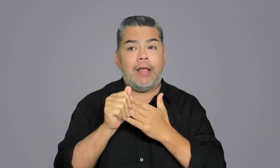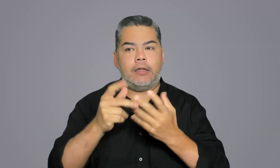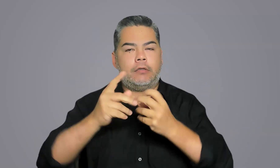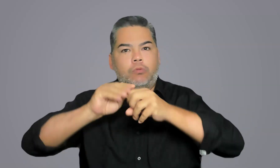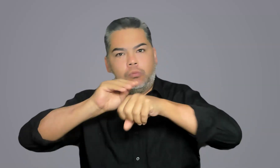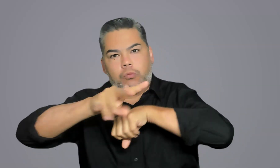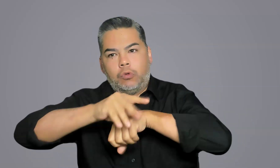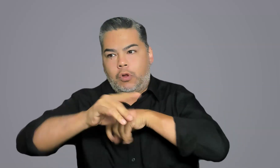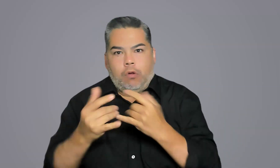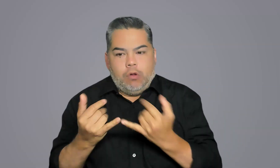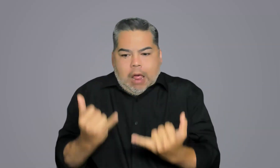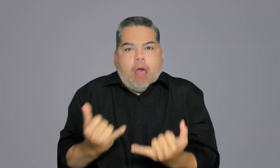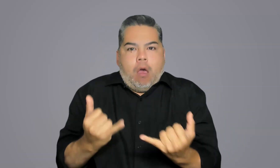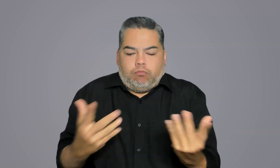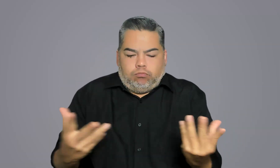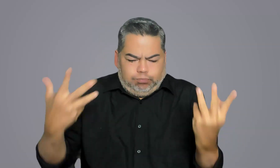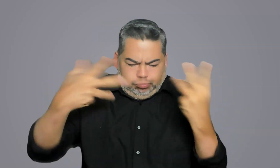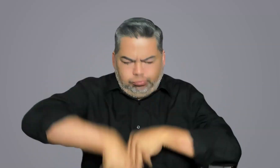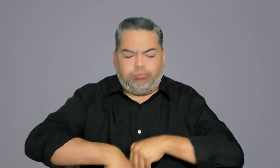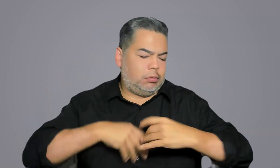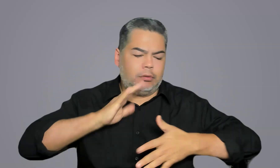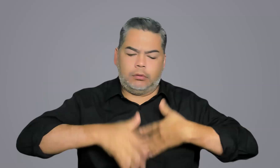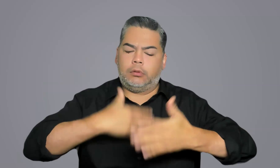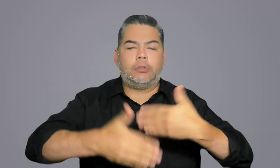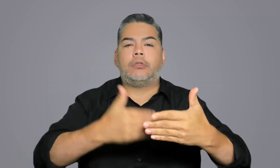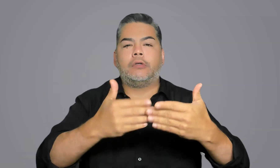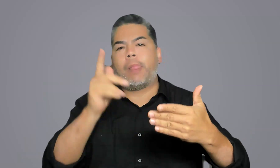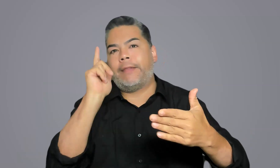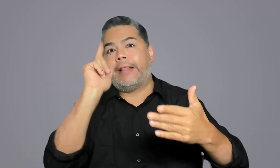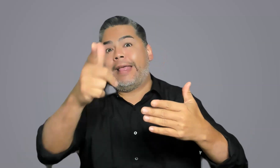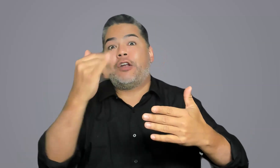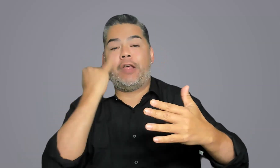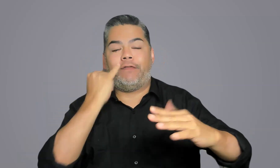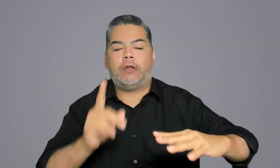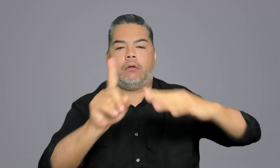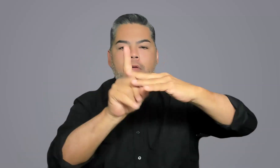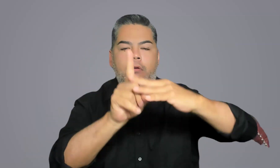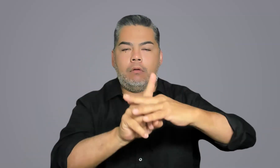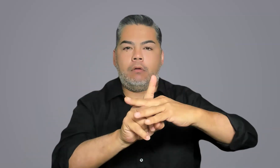in that progress now, hopefully we'll be in better state if and when that does appear in the guidelines.